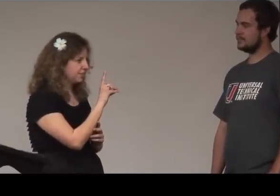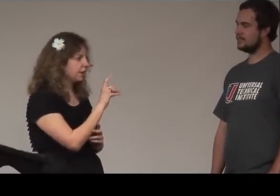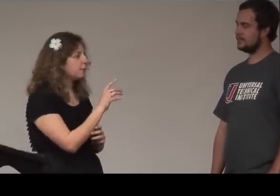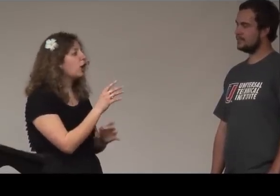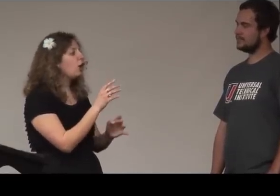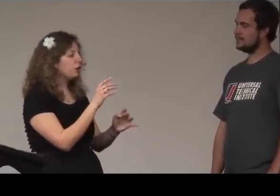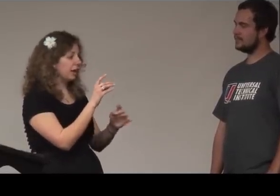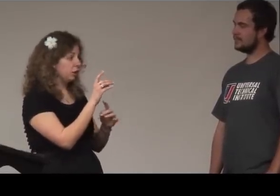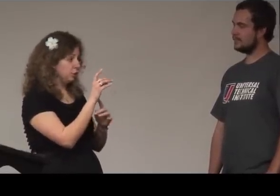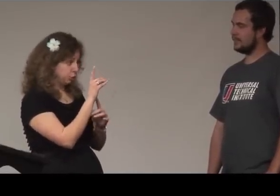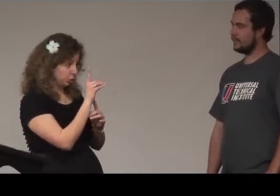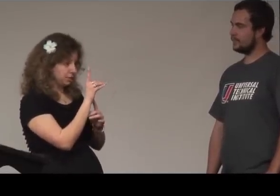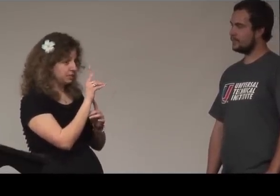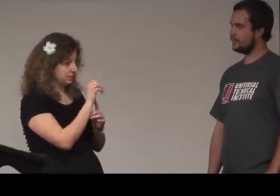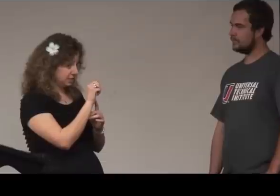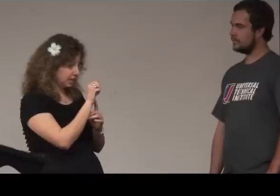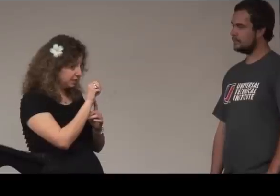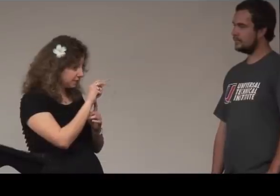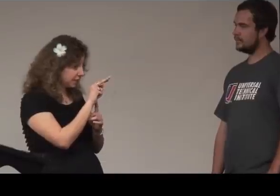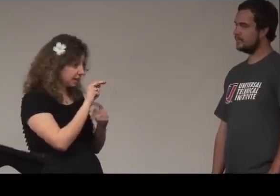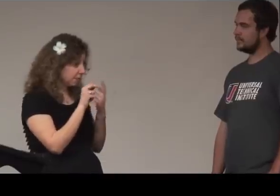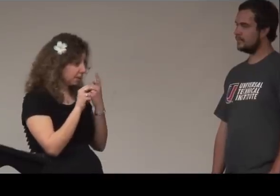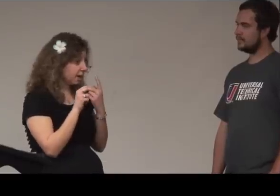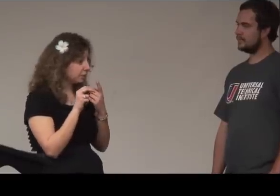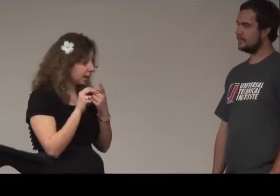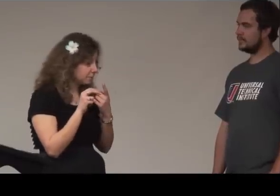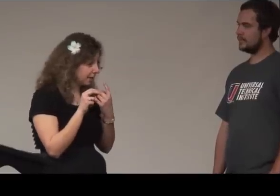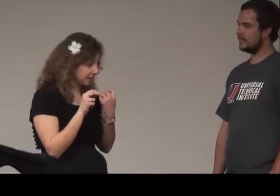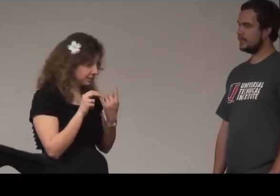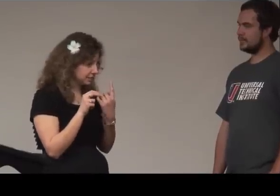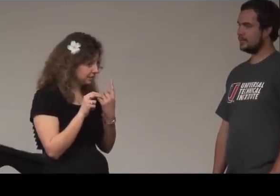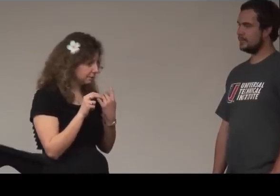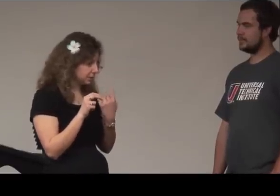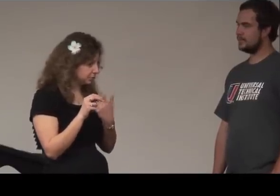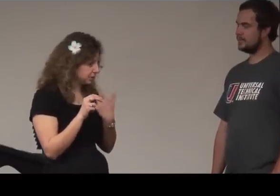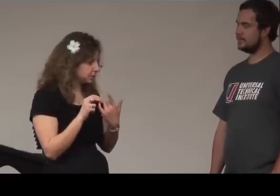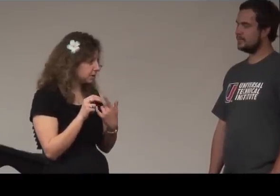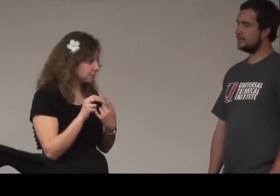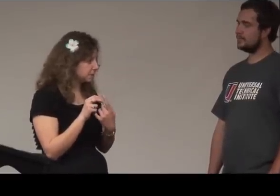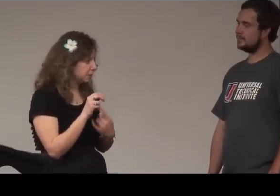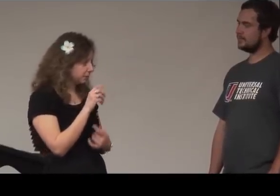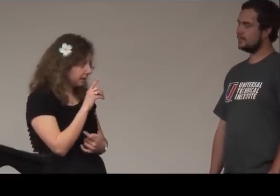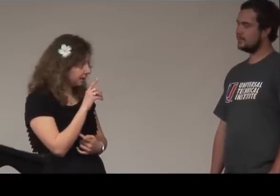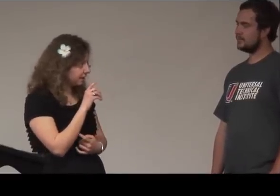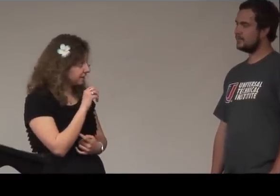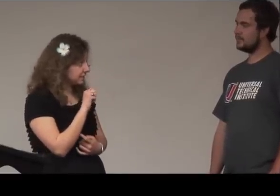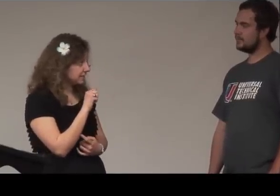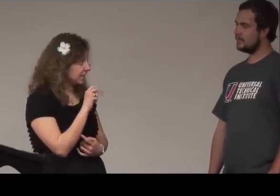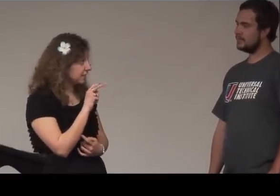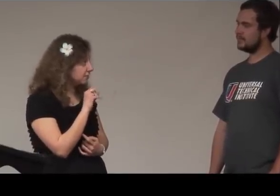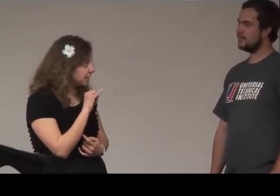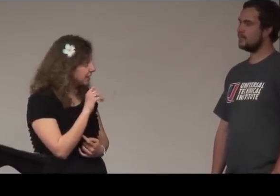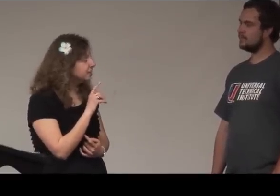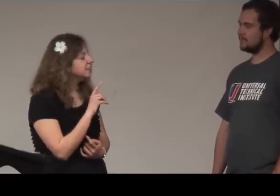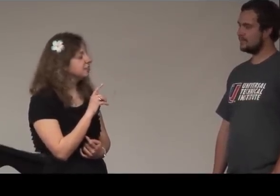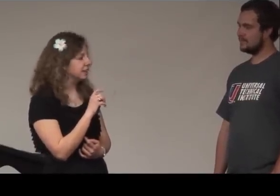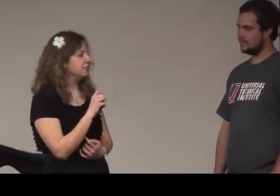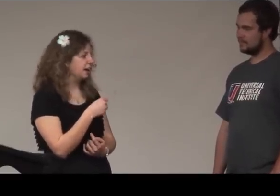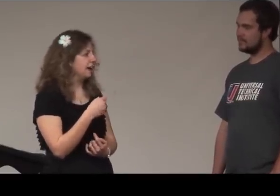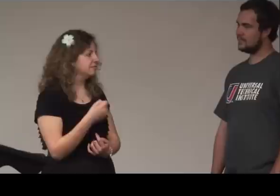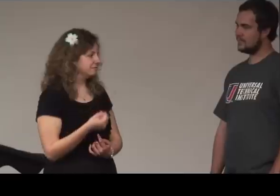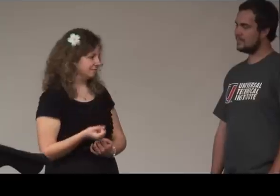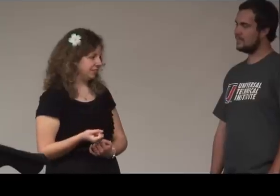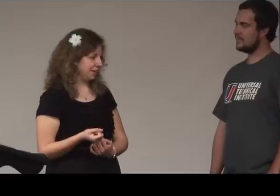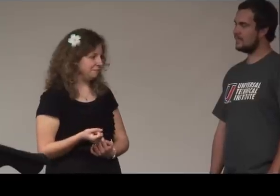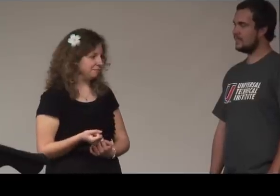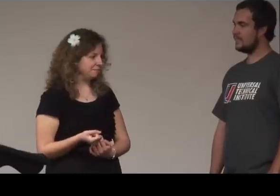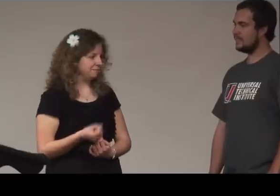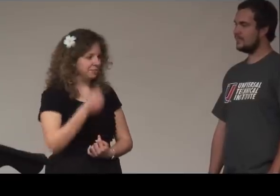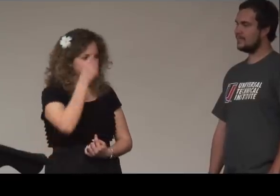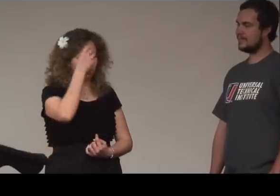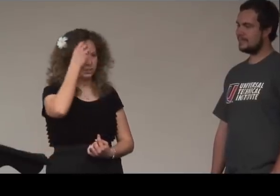and